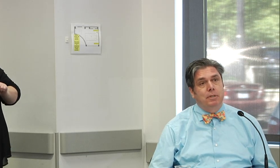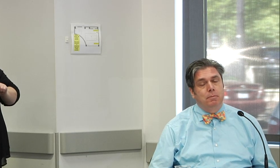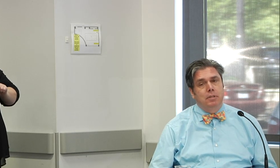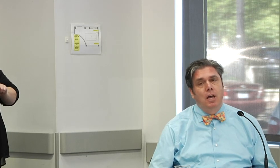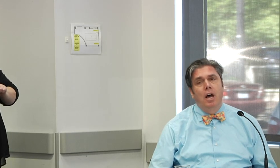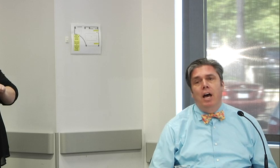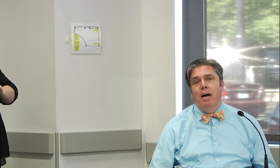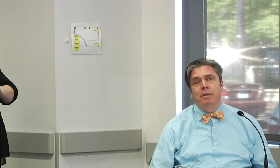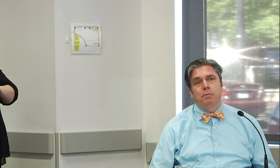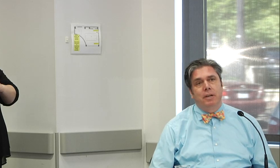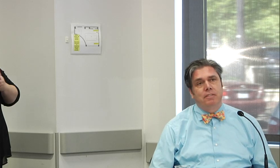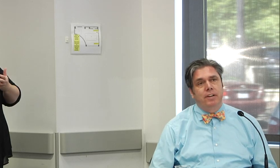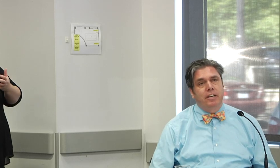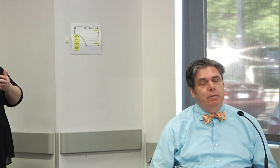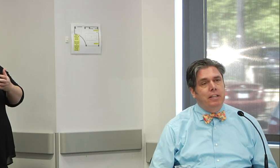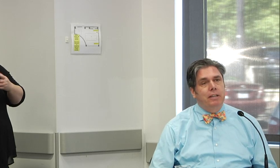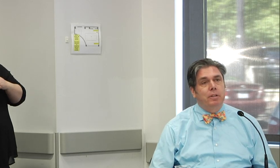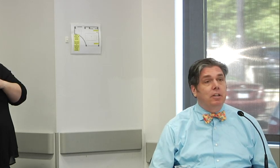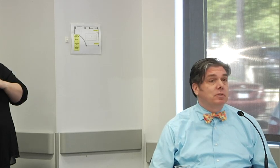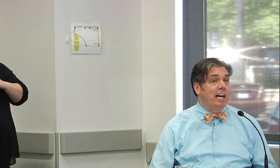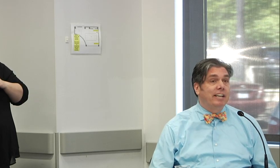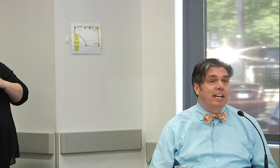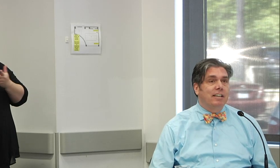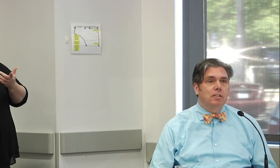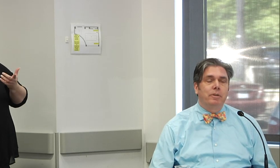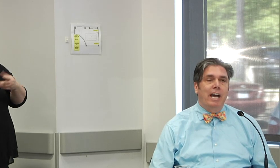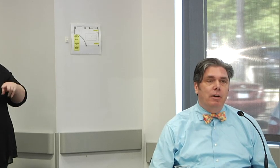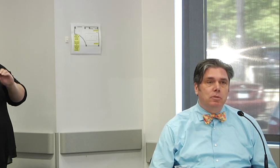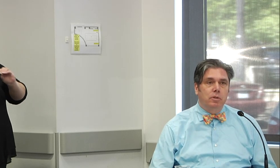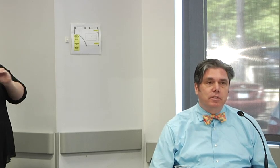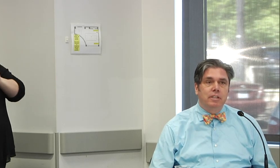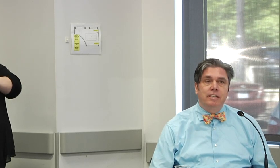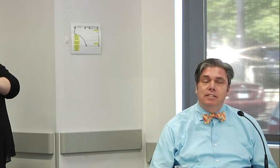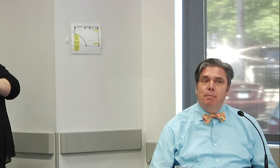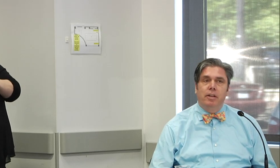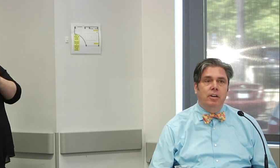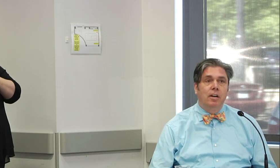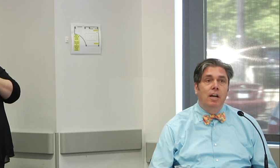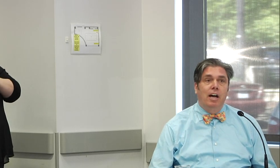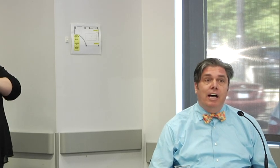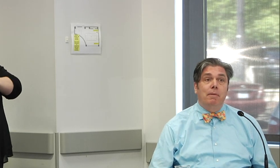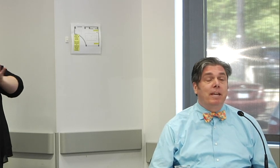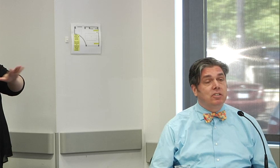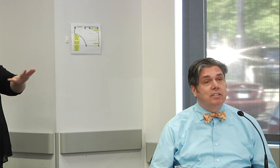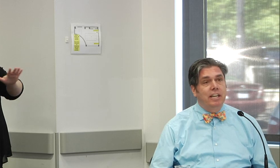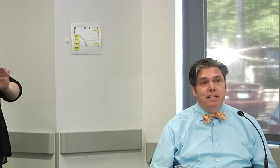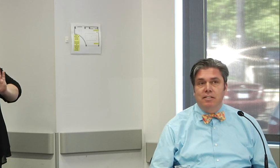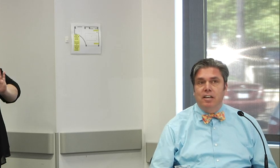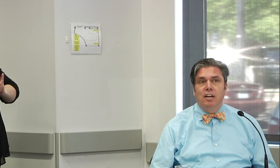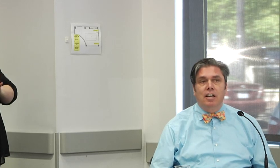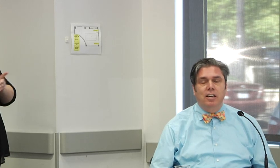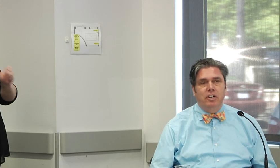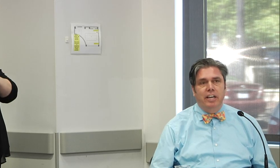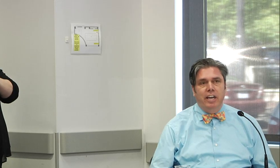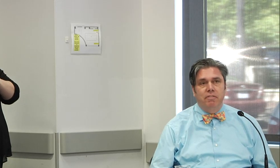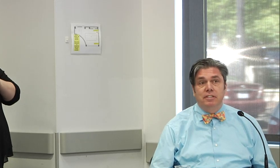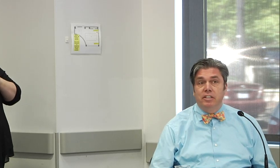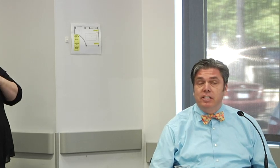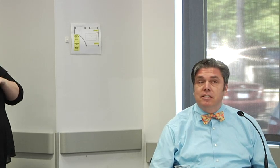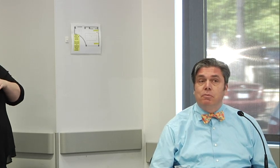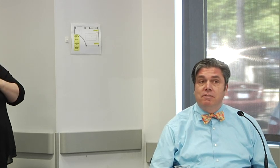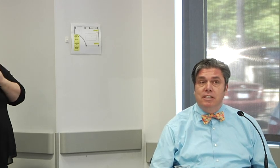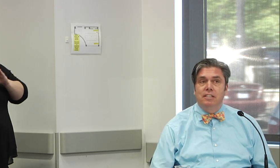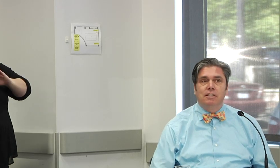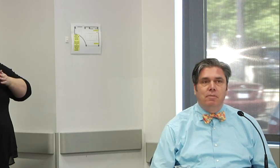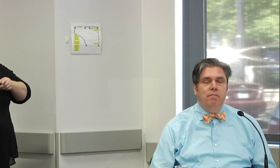symptoms. It spreads very quickly with close contact, so in households and some other occupational settings like our congregate care facilities, and